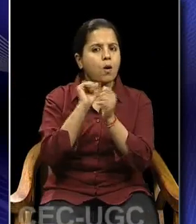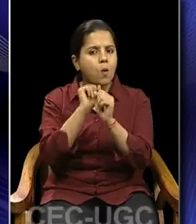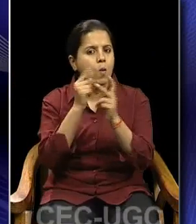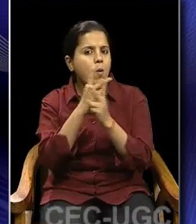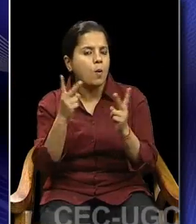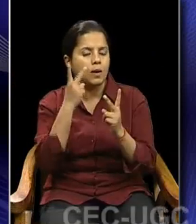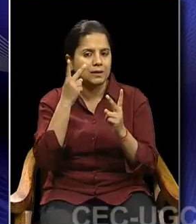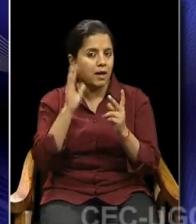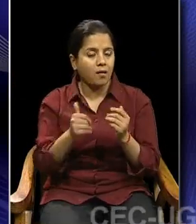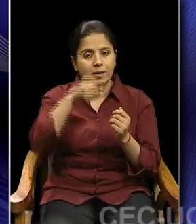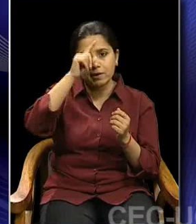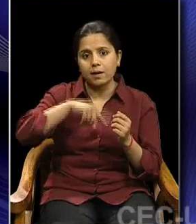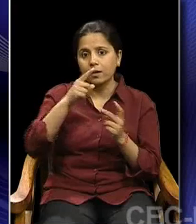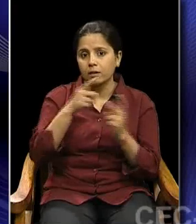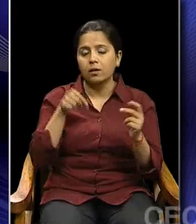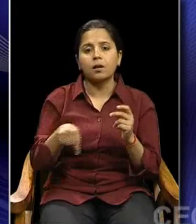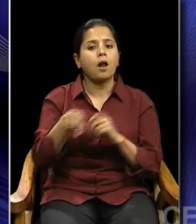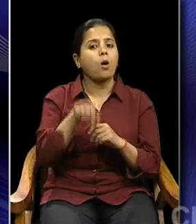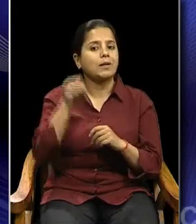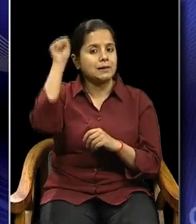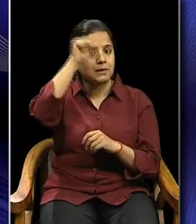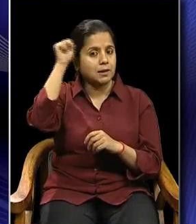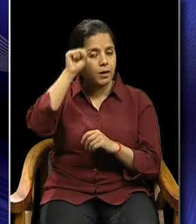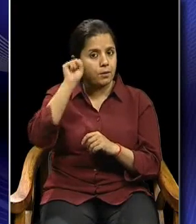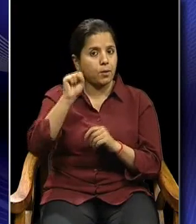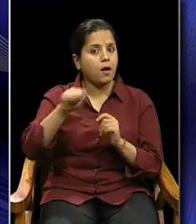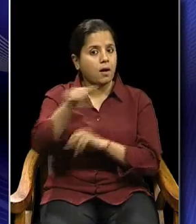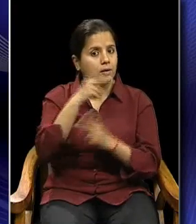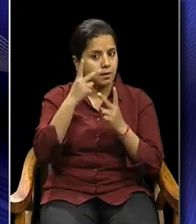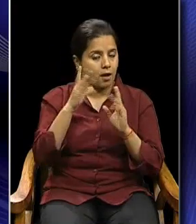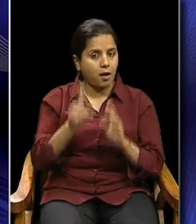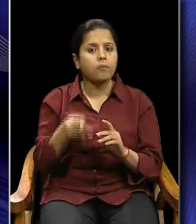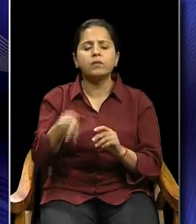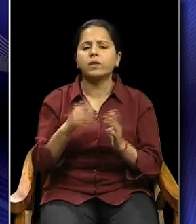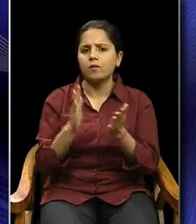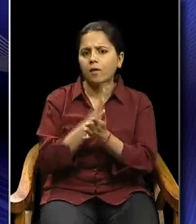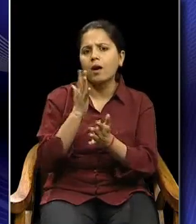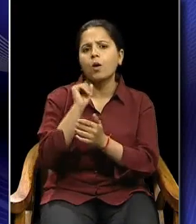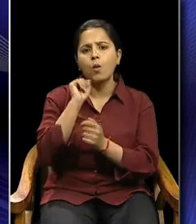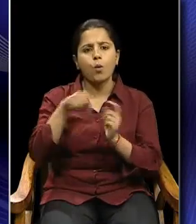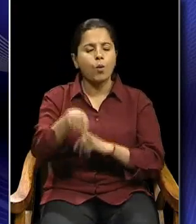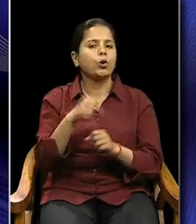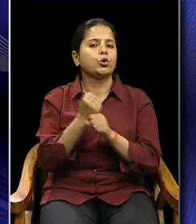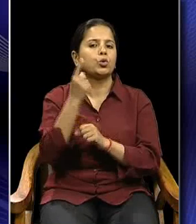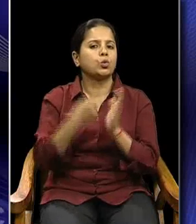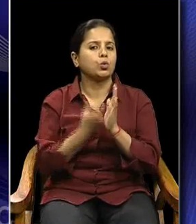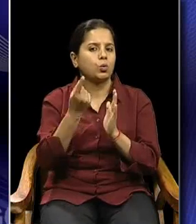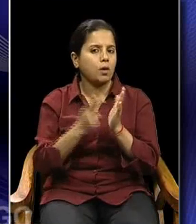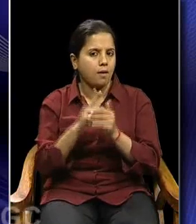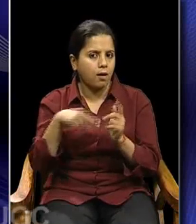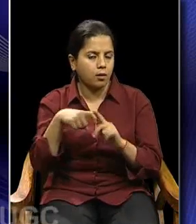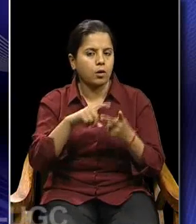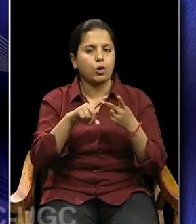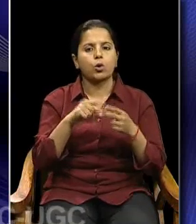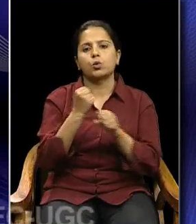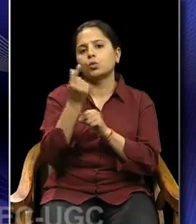We also talked about the Sikh religious festivals, whether with regard to the Guru Nanak Guru Parb or the kind of